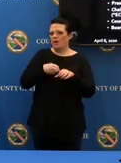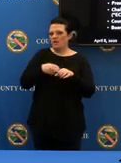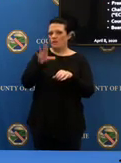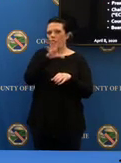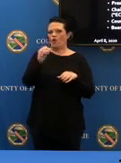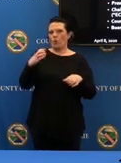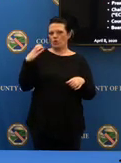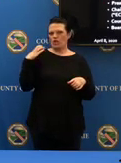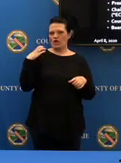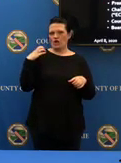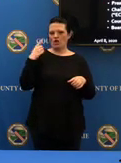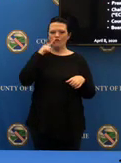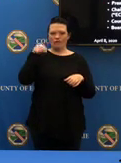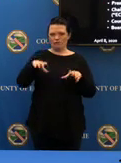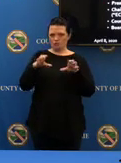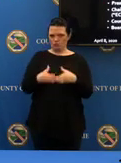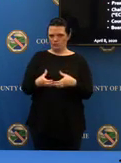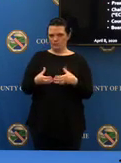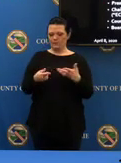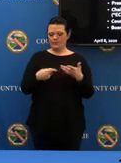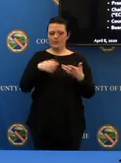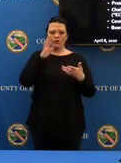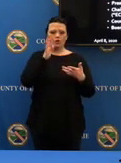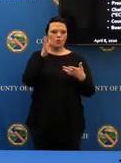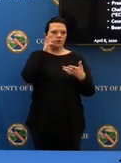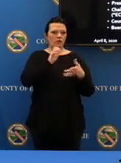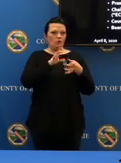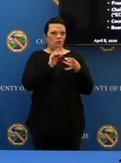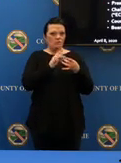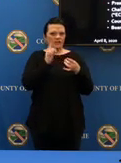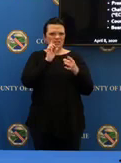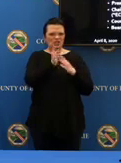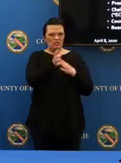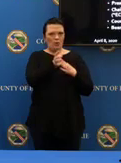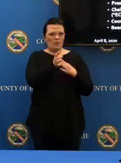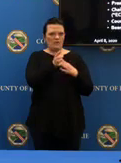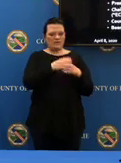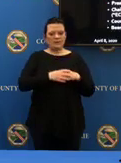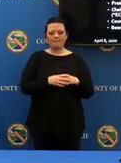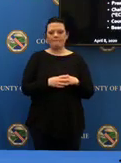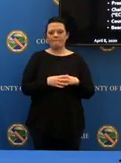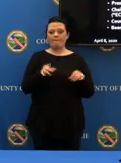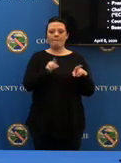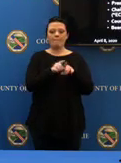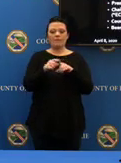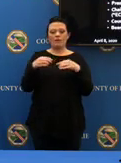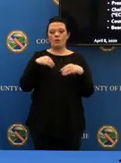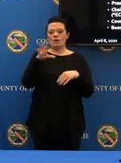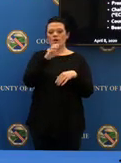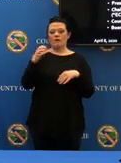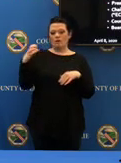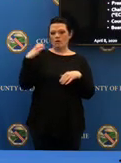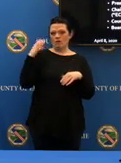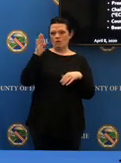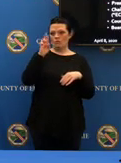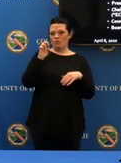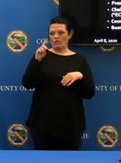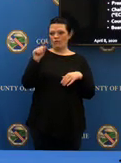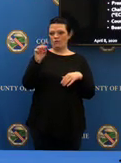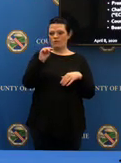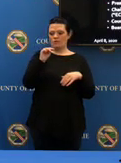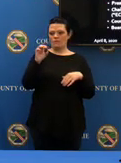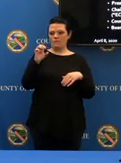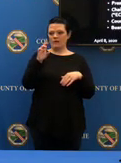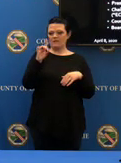co-chair of this task force. You'll hear a message from Scott in just a moment. We also have as a co-chair Brenda McDuffie, who is the president